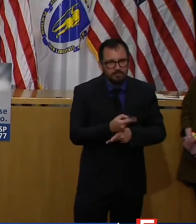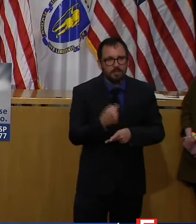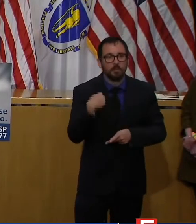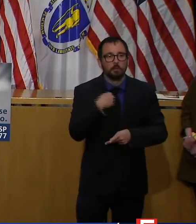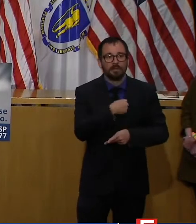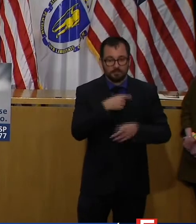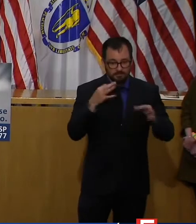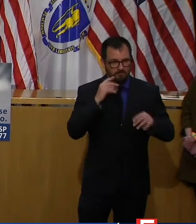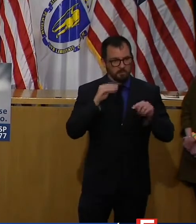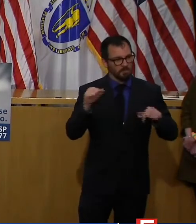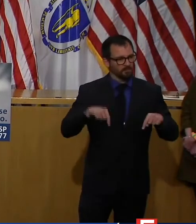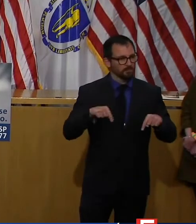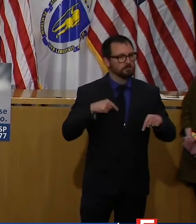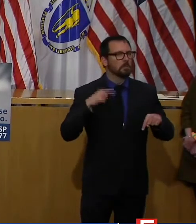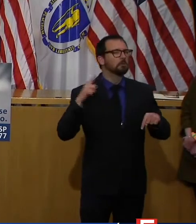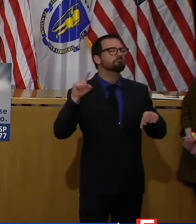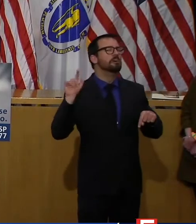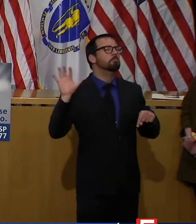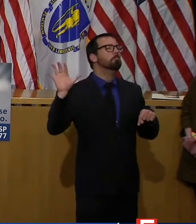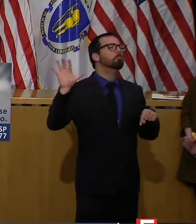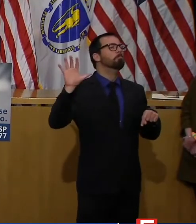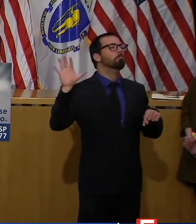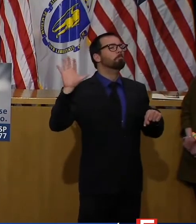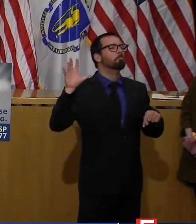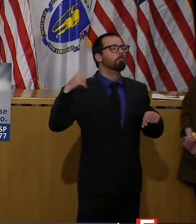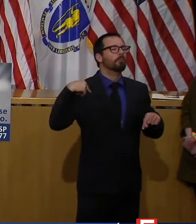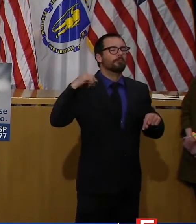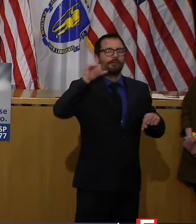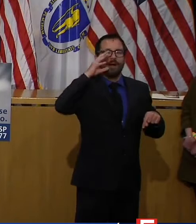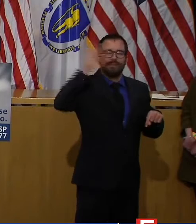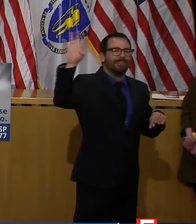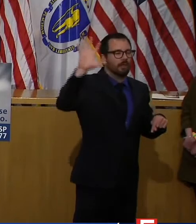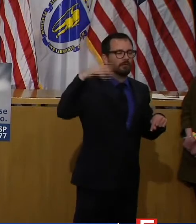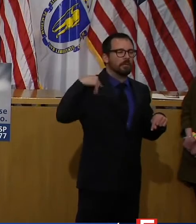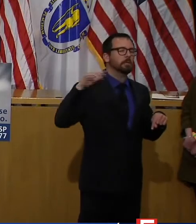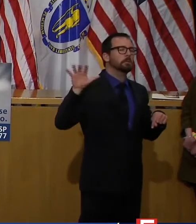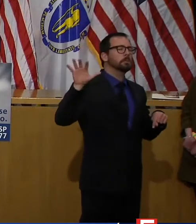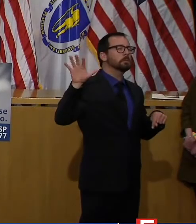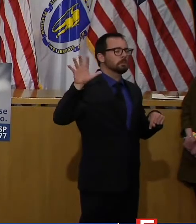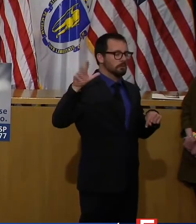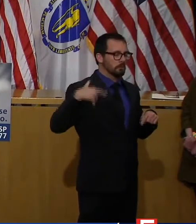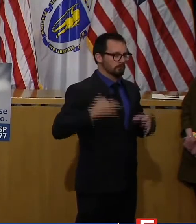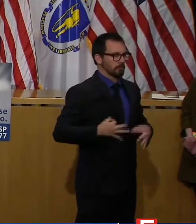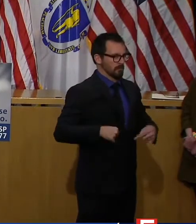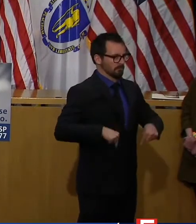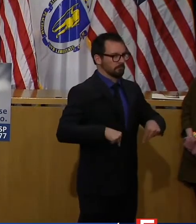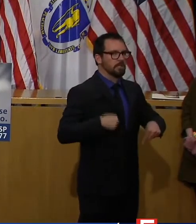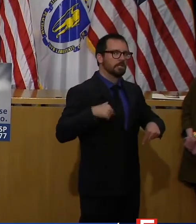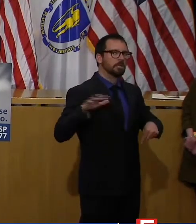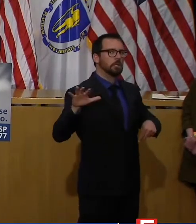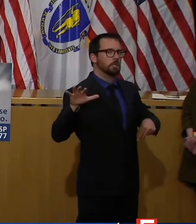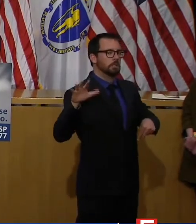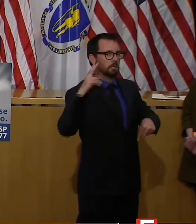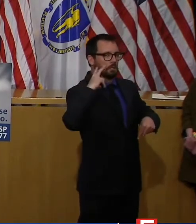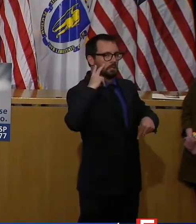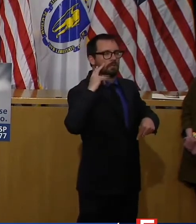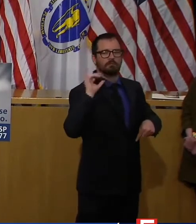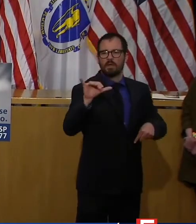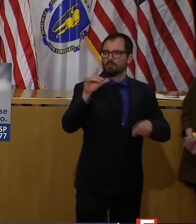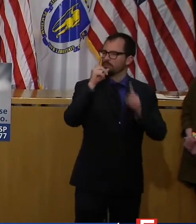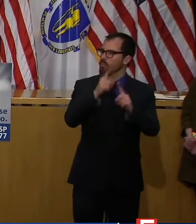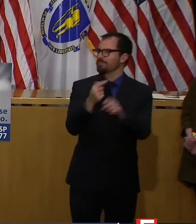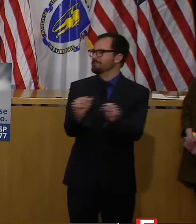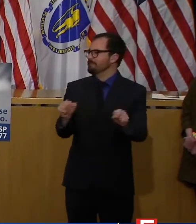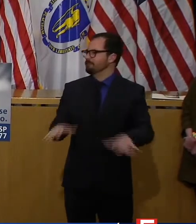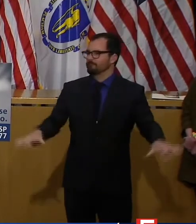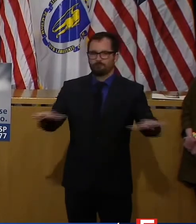done safely. Governor, golf courses are open at the minimum level of service. So what's the process to get them up to the next level